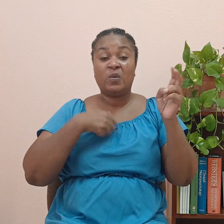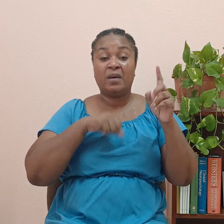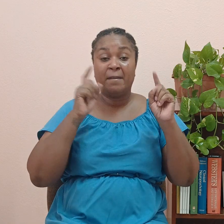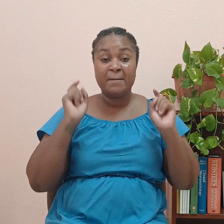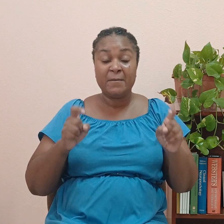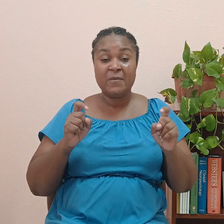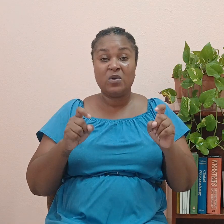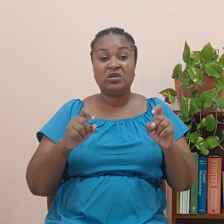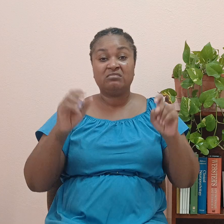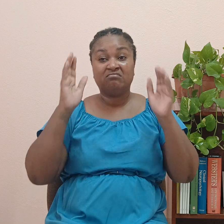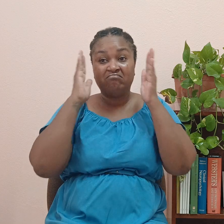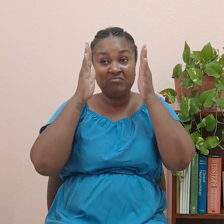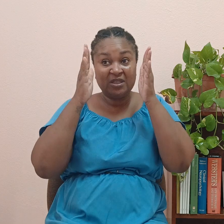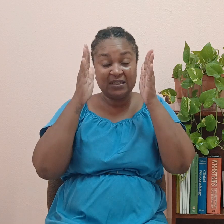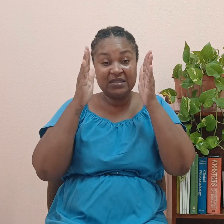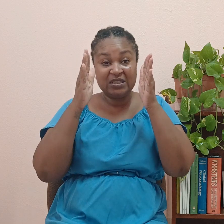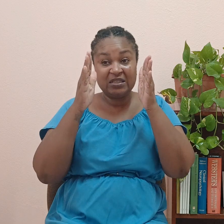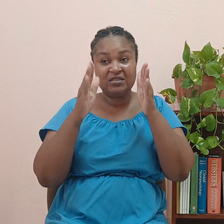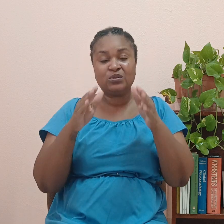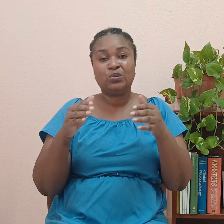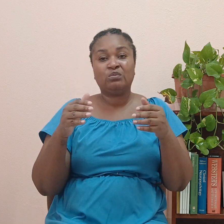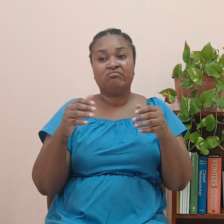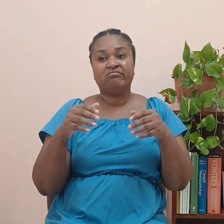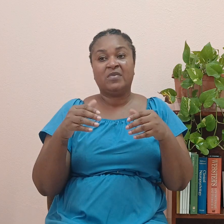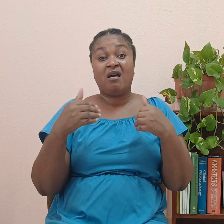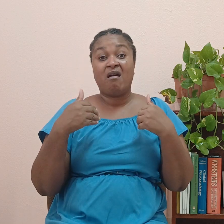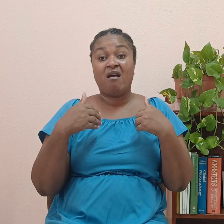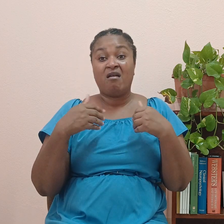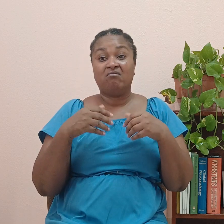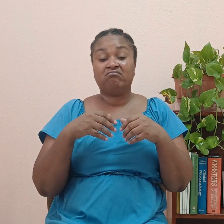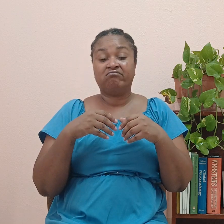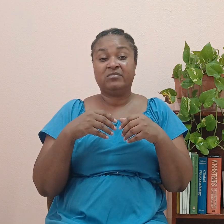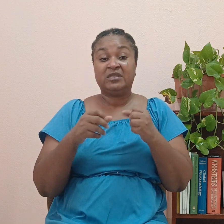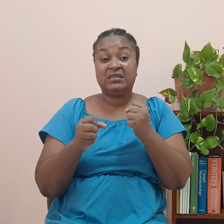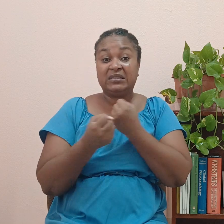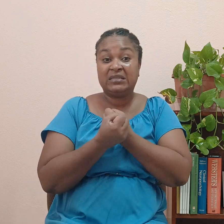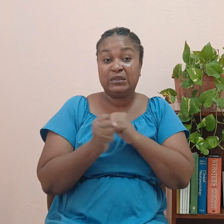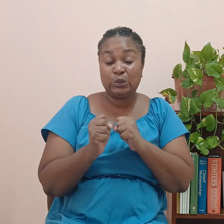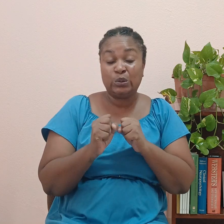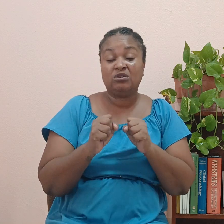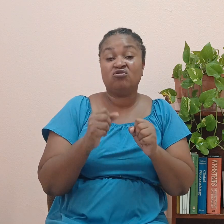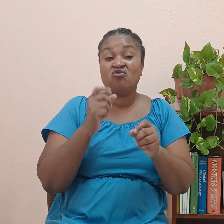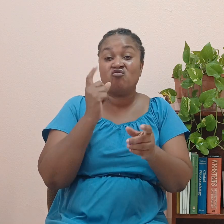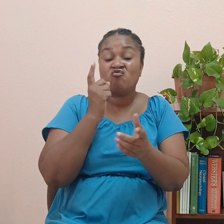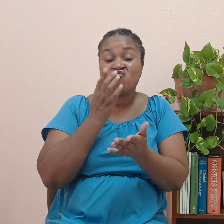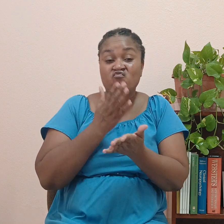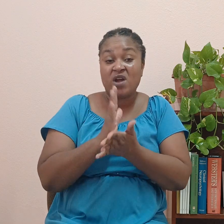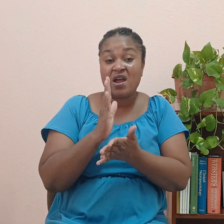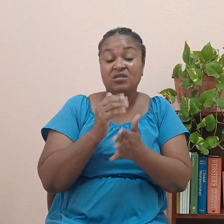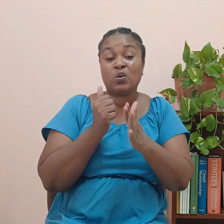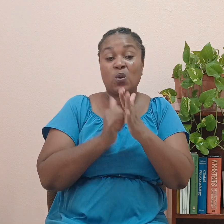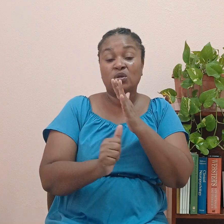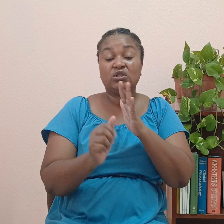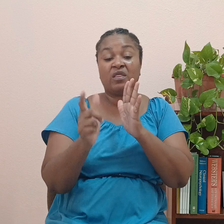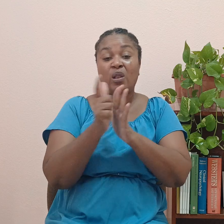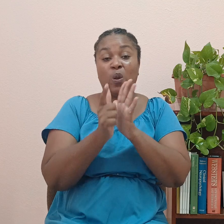to securing your rights under the law and building your confidence in a godly way